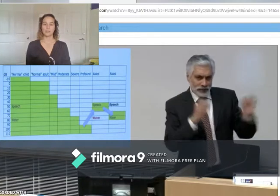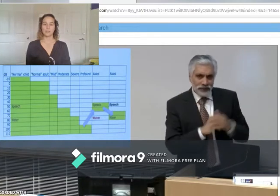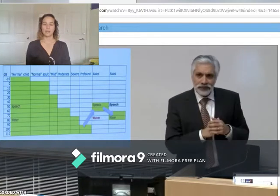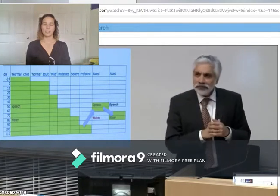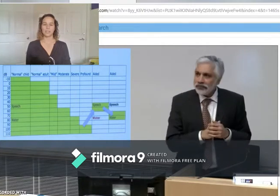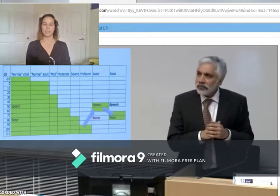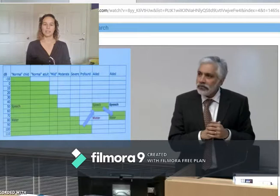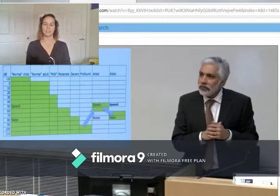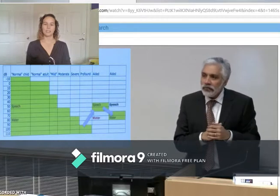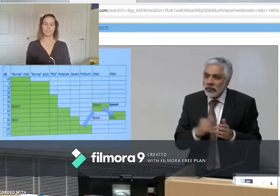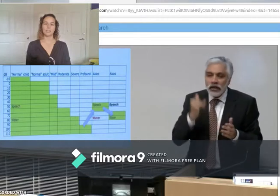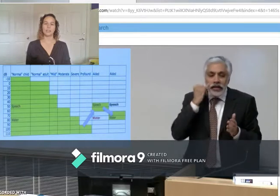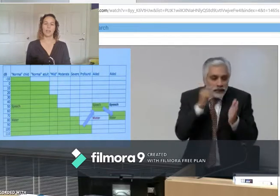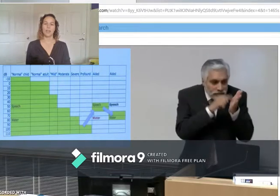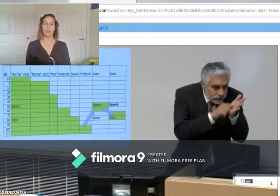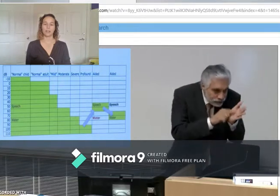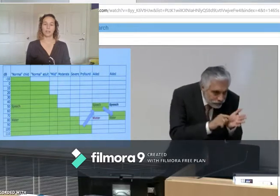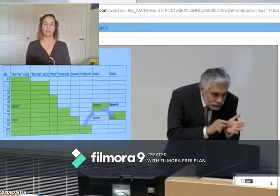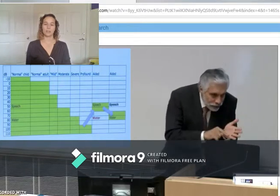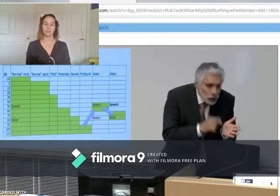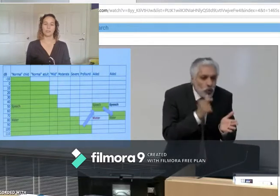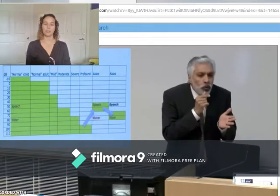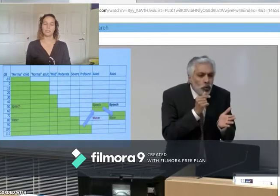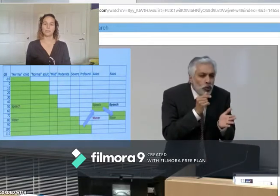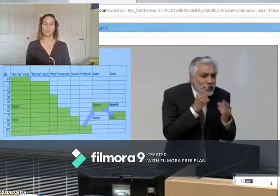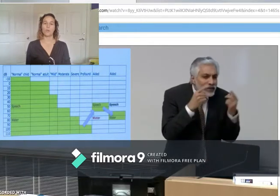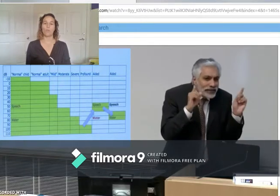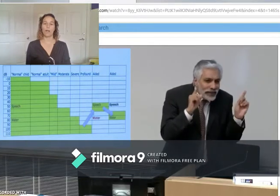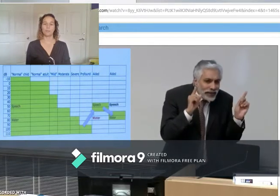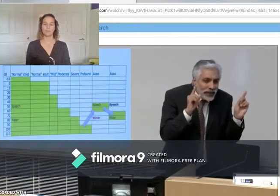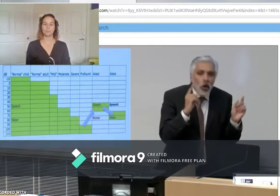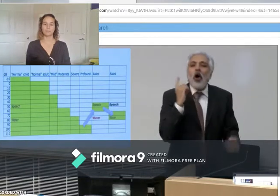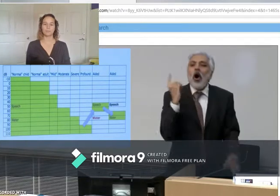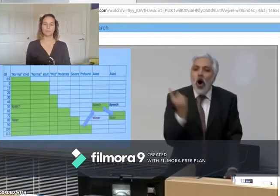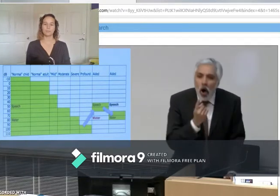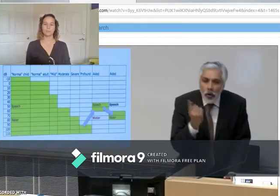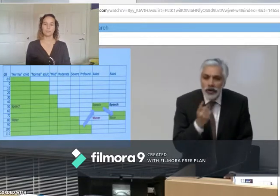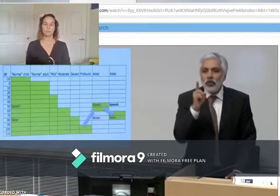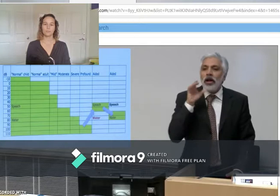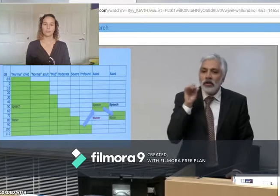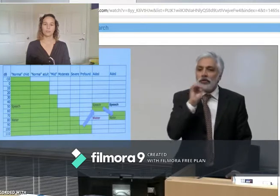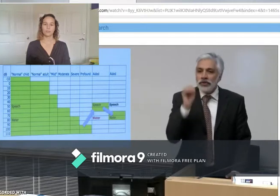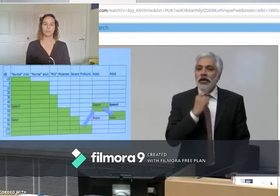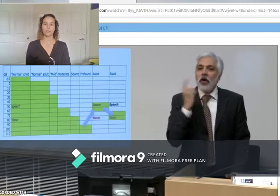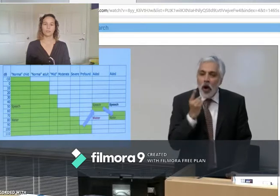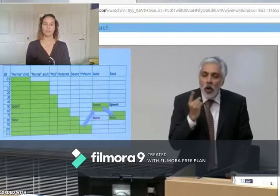That's what I mean by success, having a good L1 in which you can speak well.